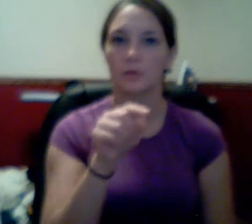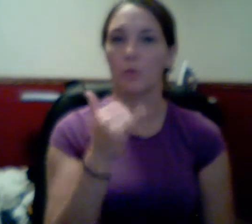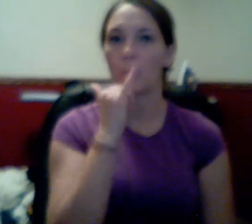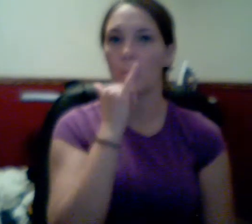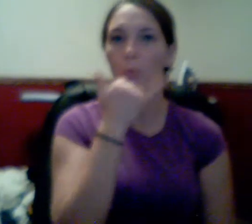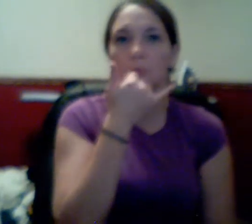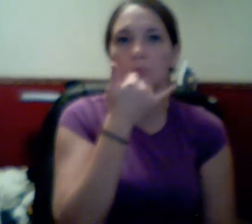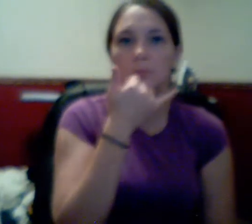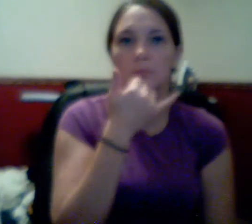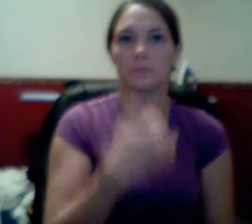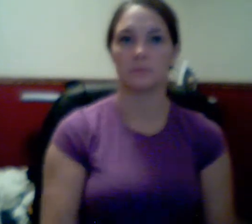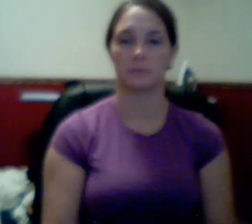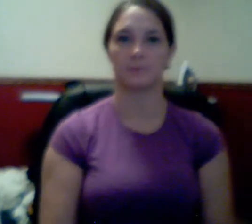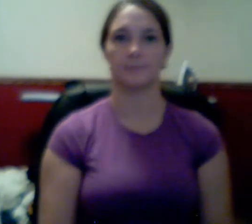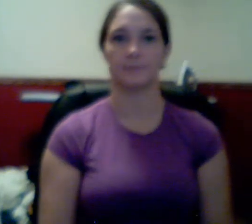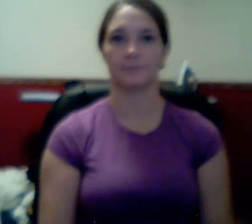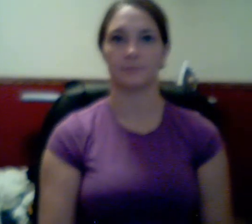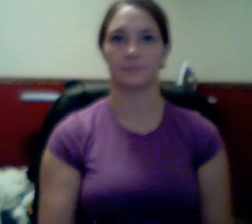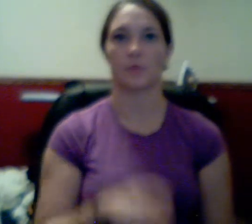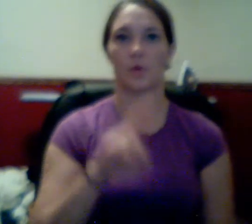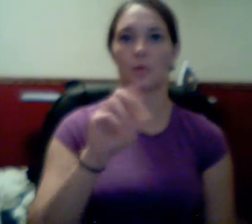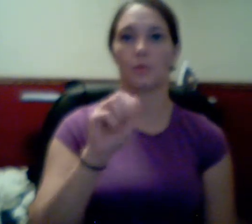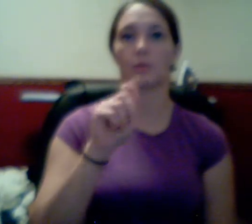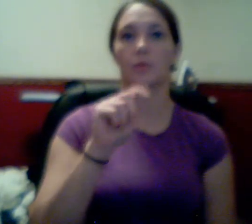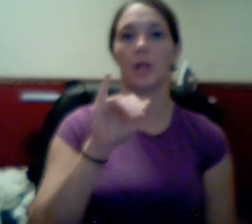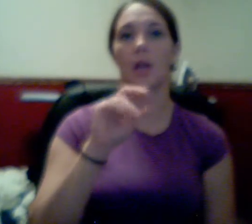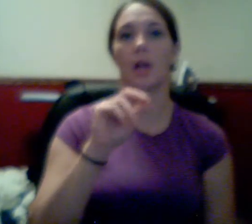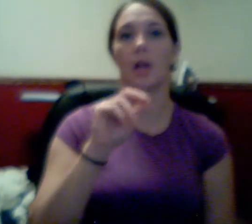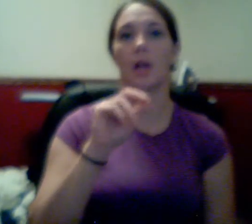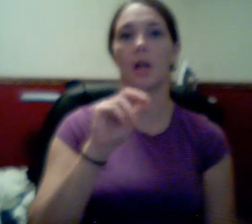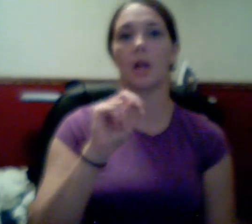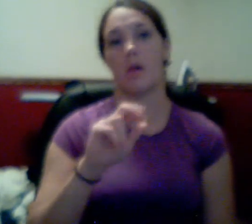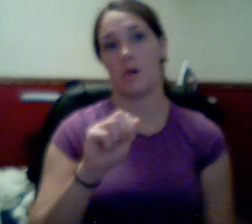With rational numbers, what we're going to do is